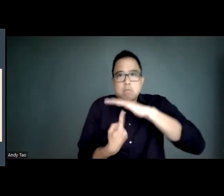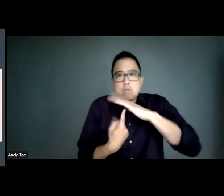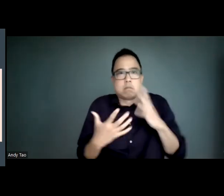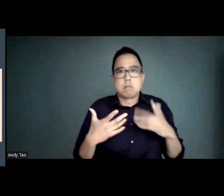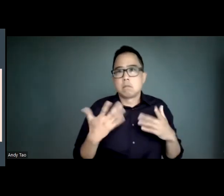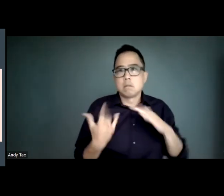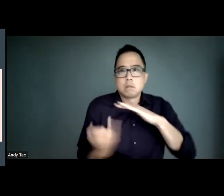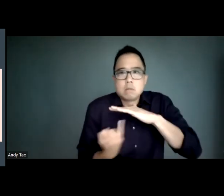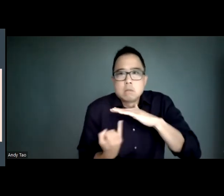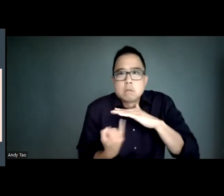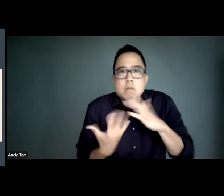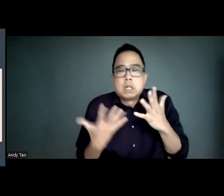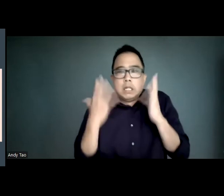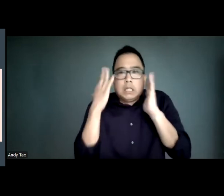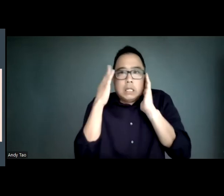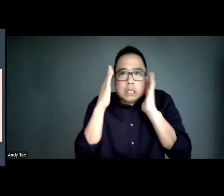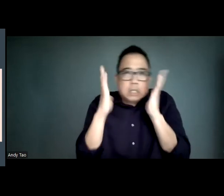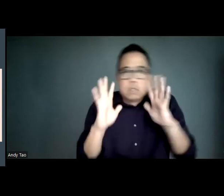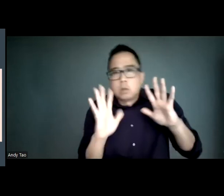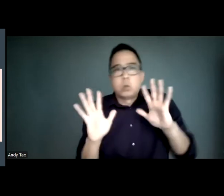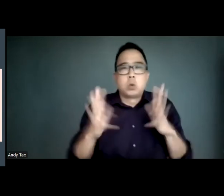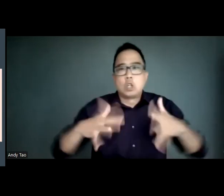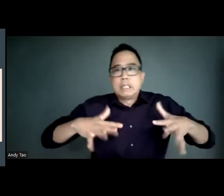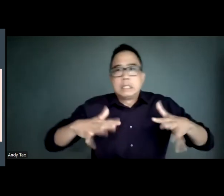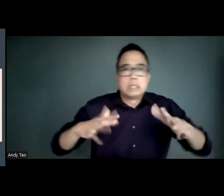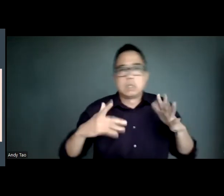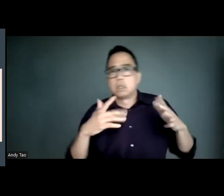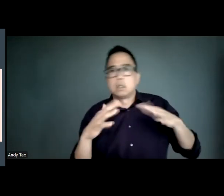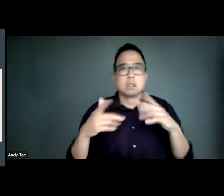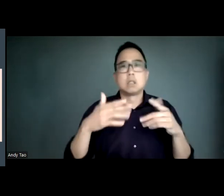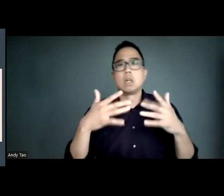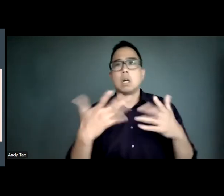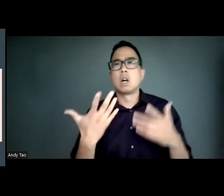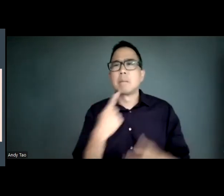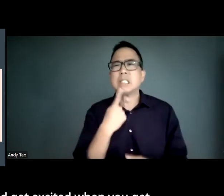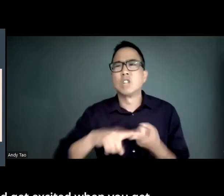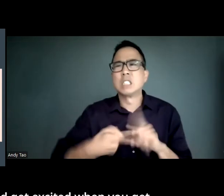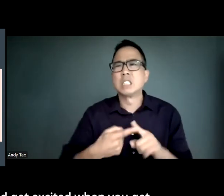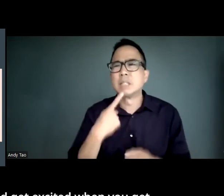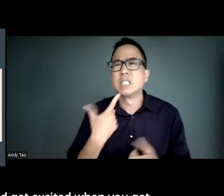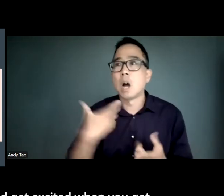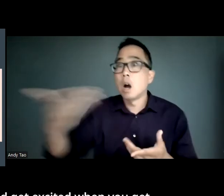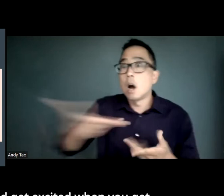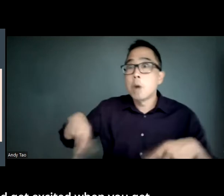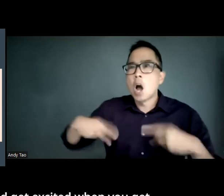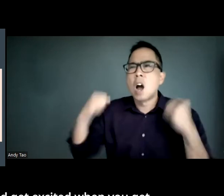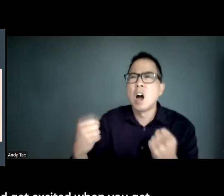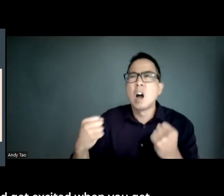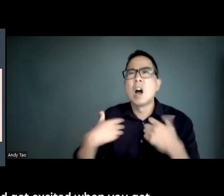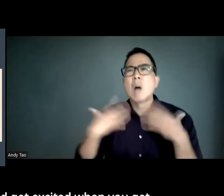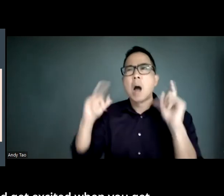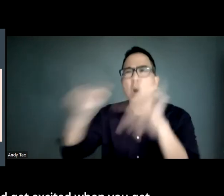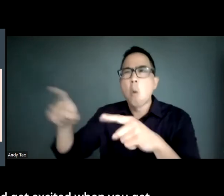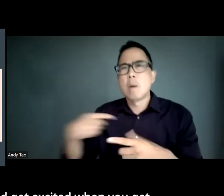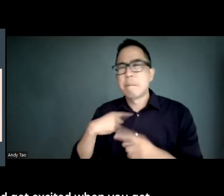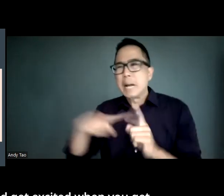many people have quarantined themselves, they've isolated, because of fear and paranoia,